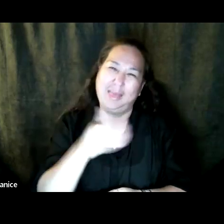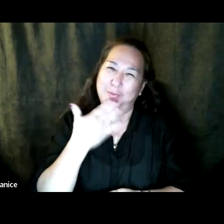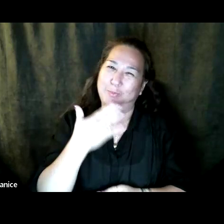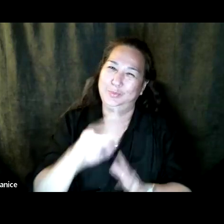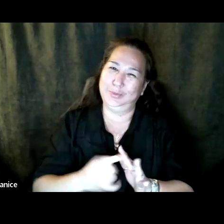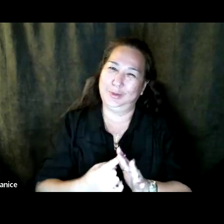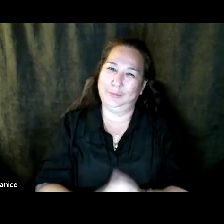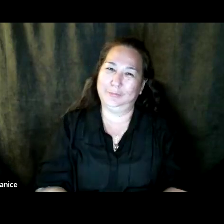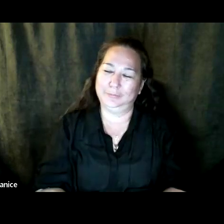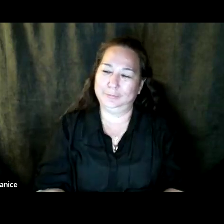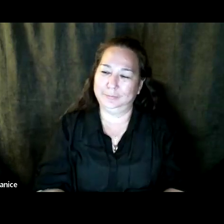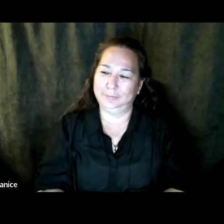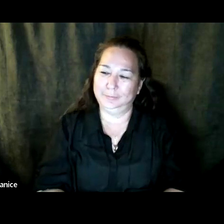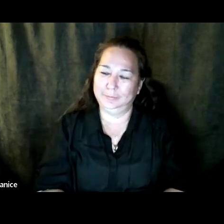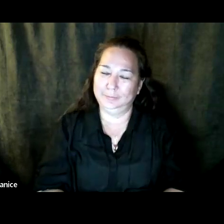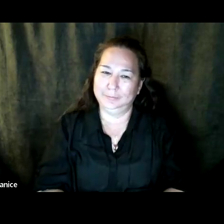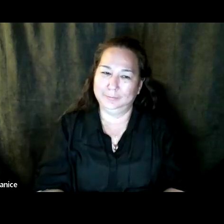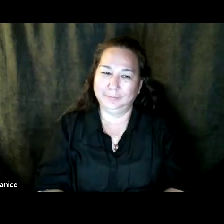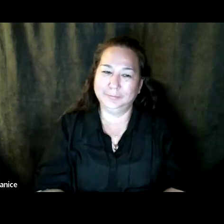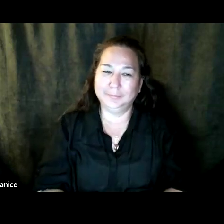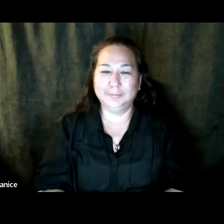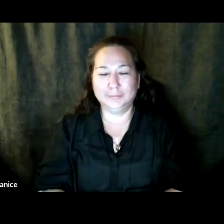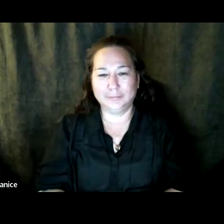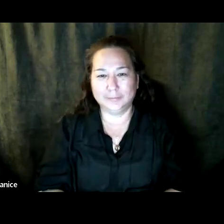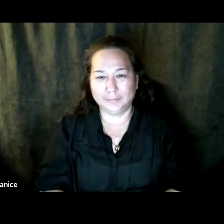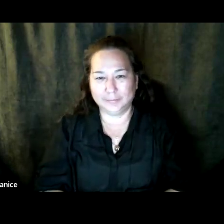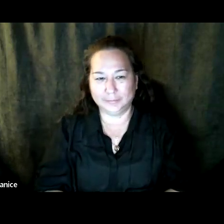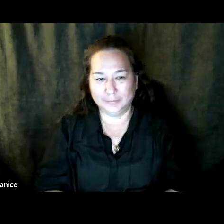That's great. Que la comida estaba fresca, que